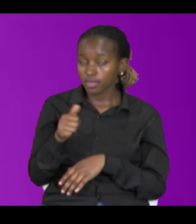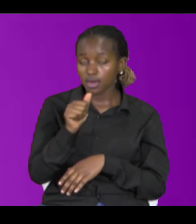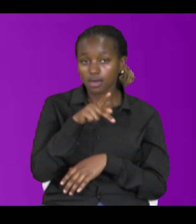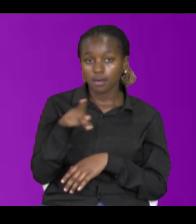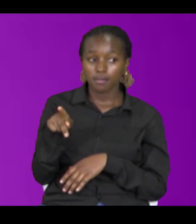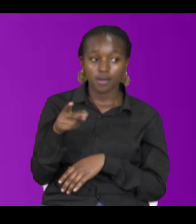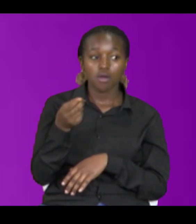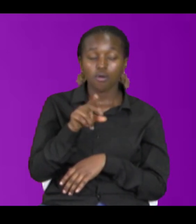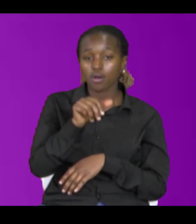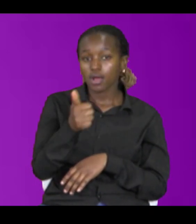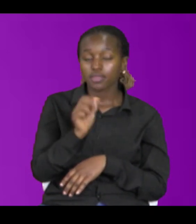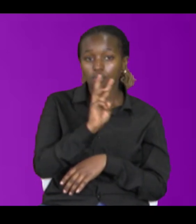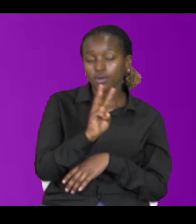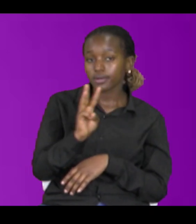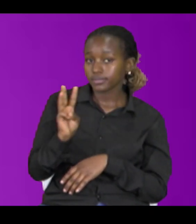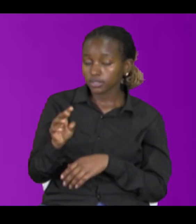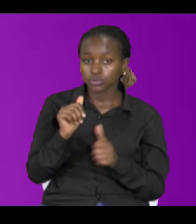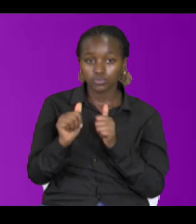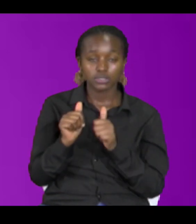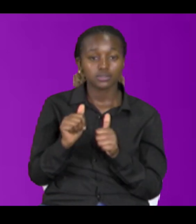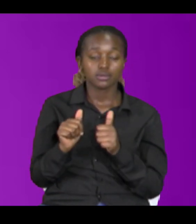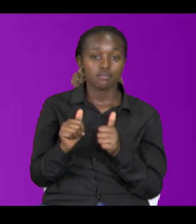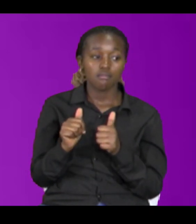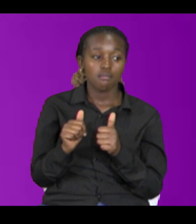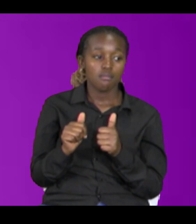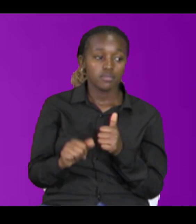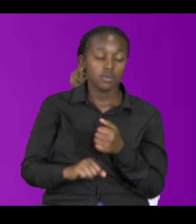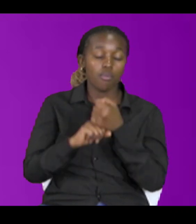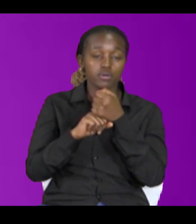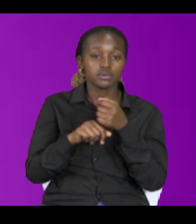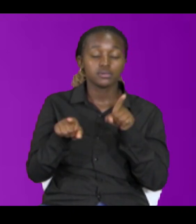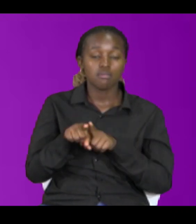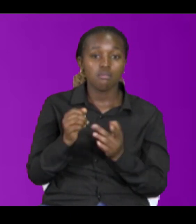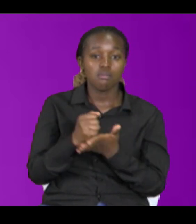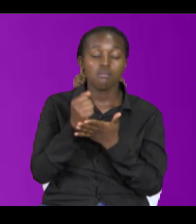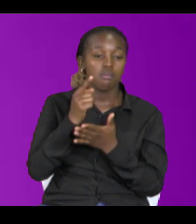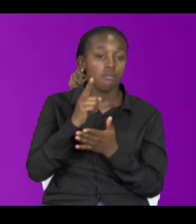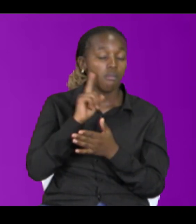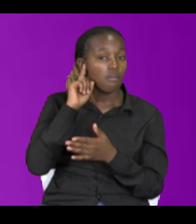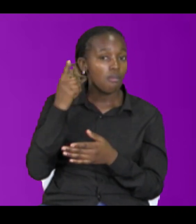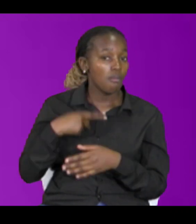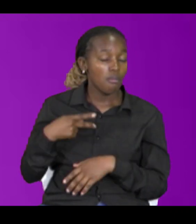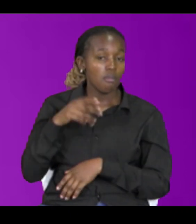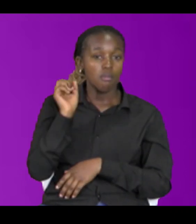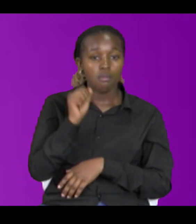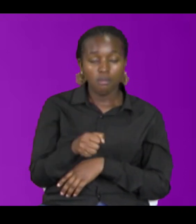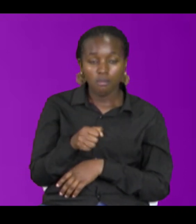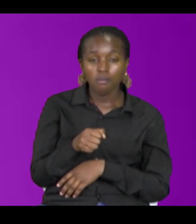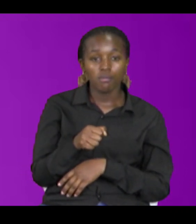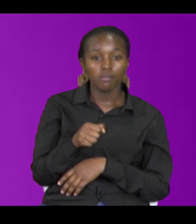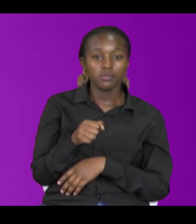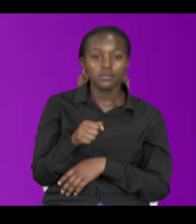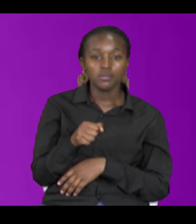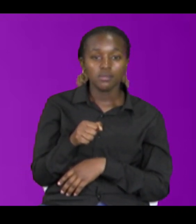be another app or maybe another website that can help the deaf even more, and